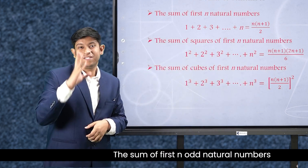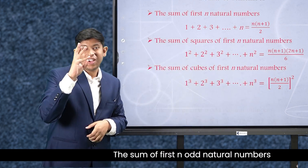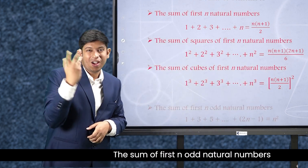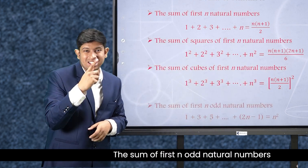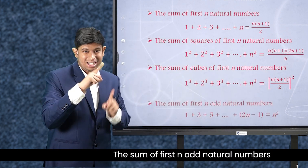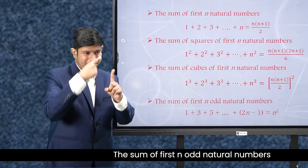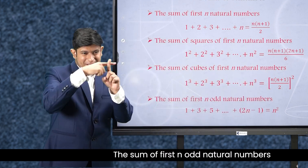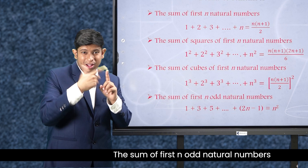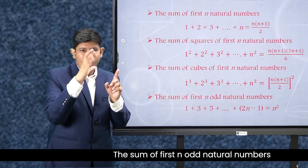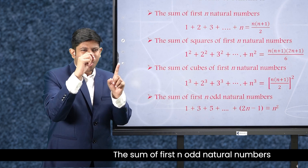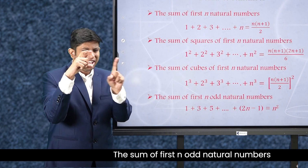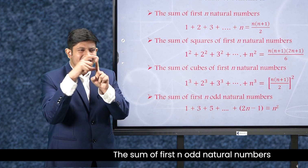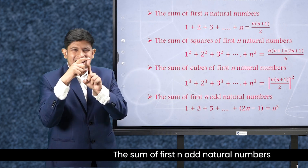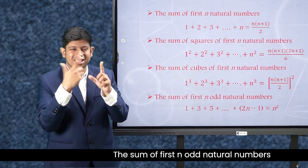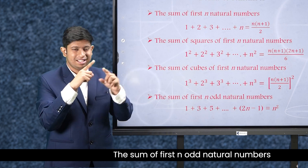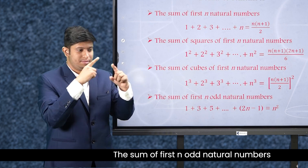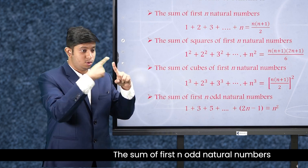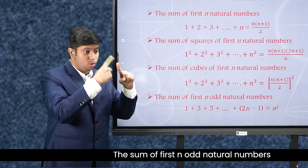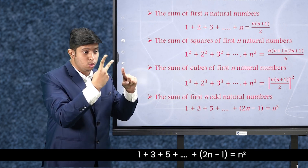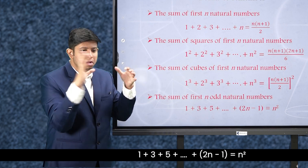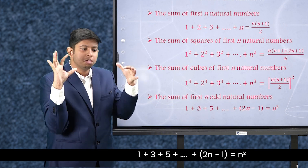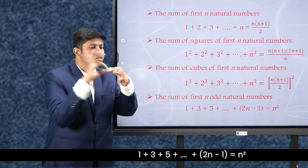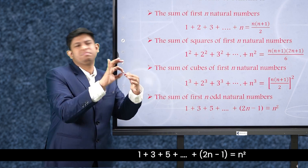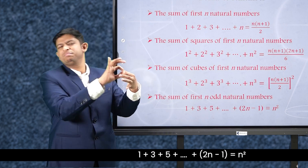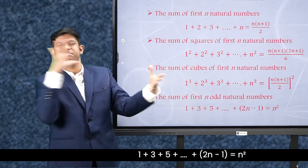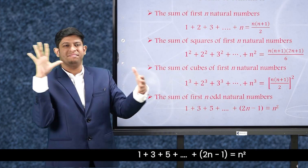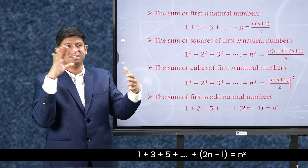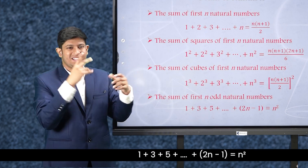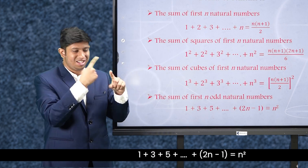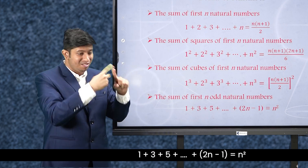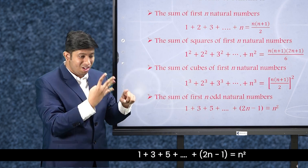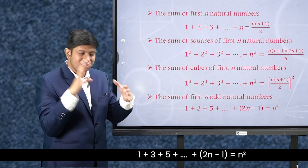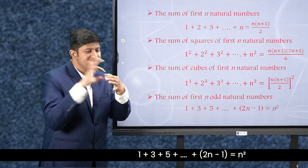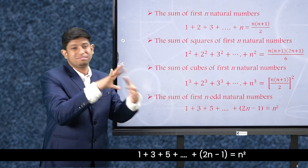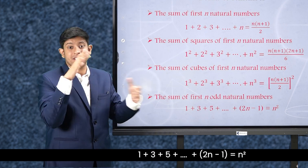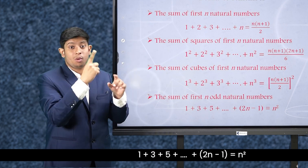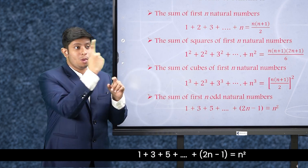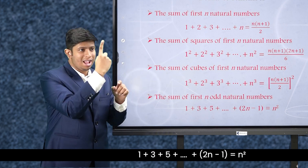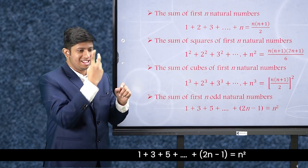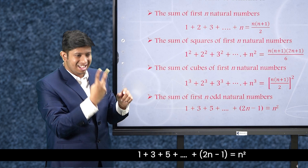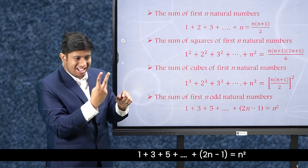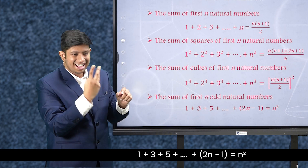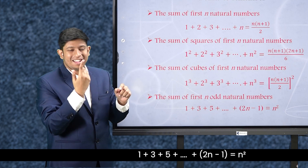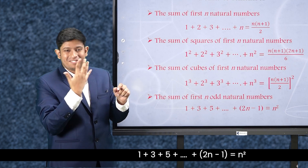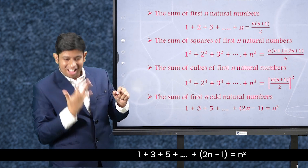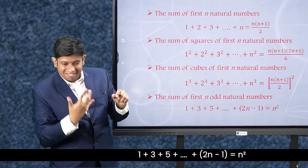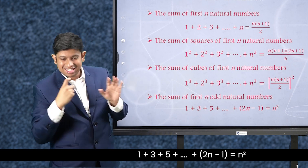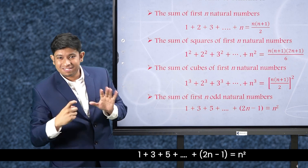The sum of first n odd natural numbers 1 plus 3 plus 5 plus so on plus 2n minus 1 is equal